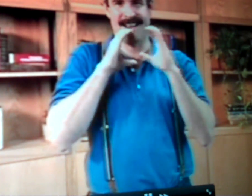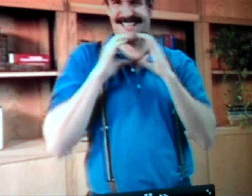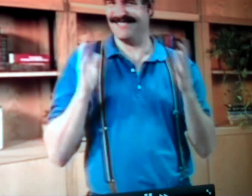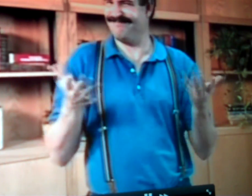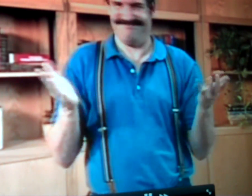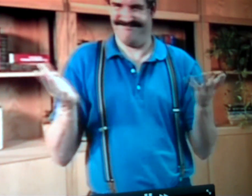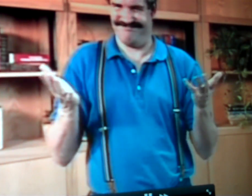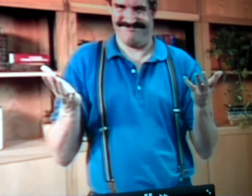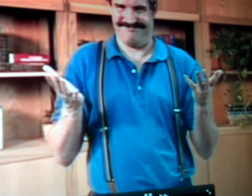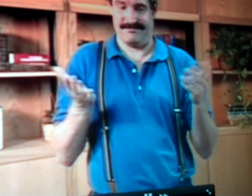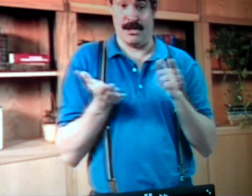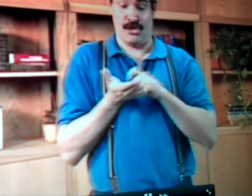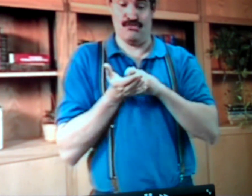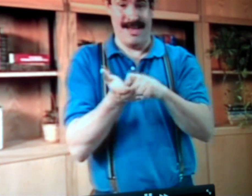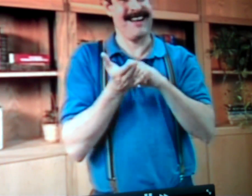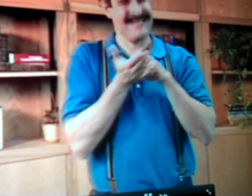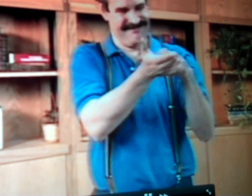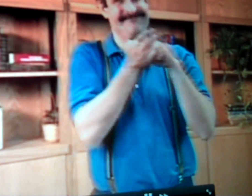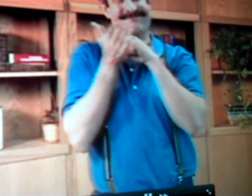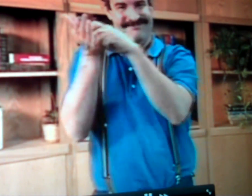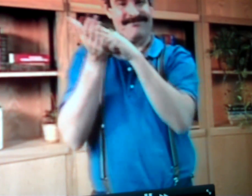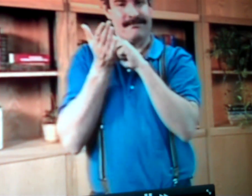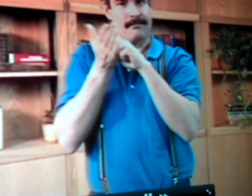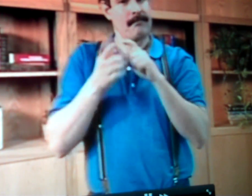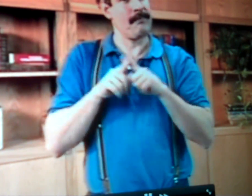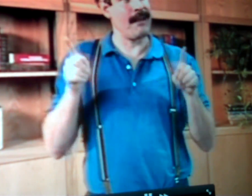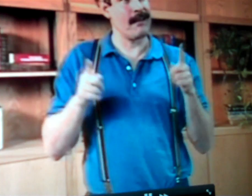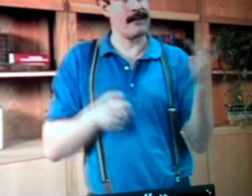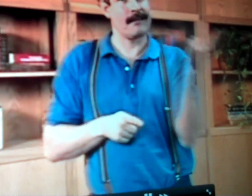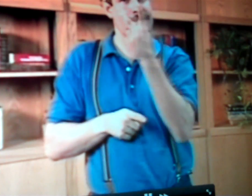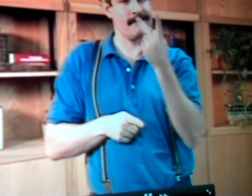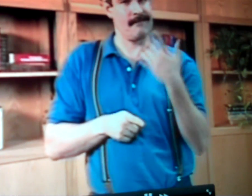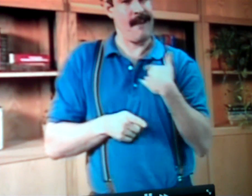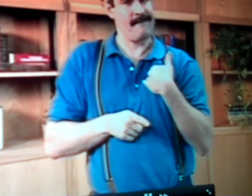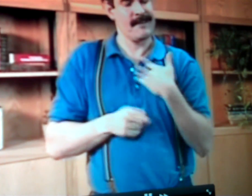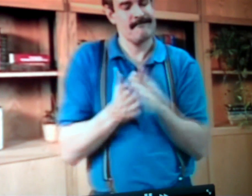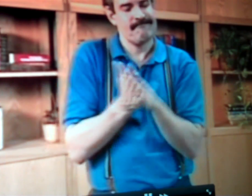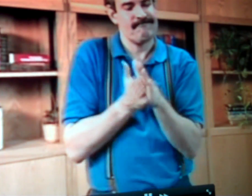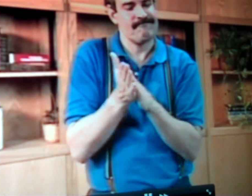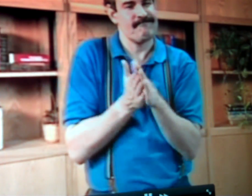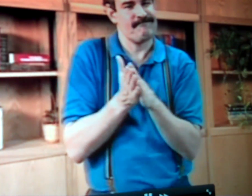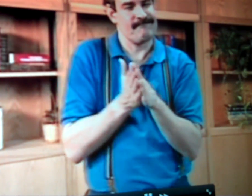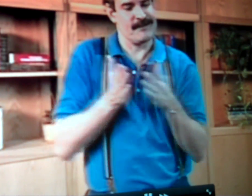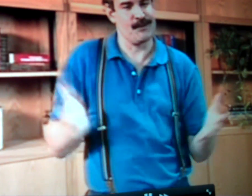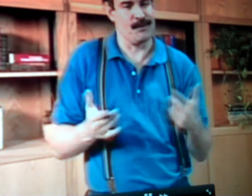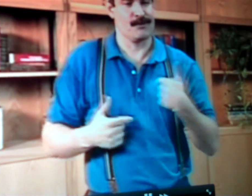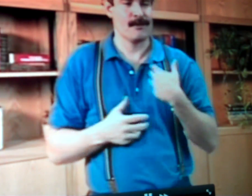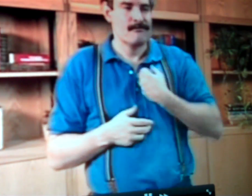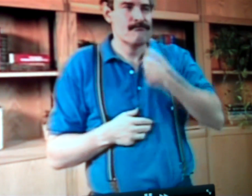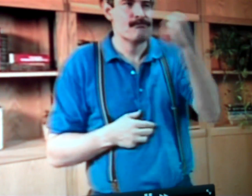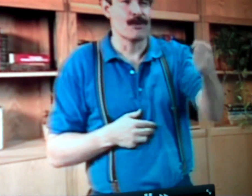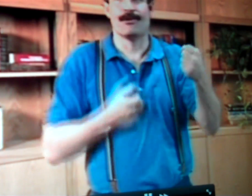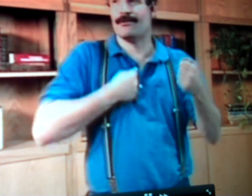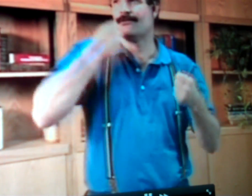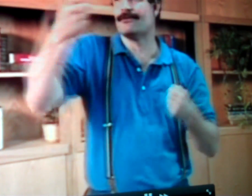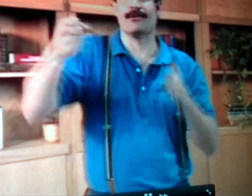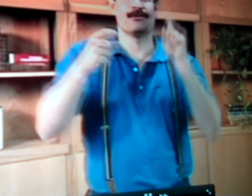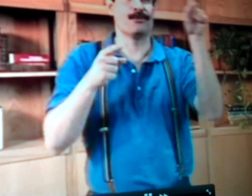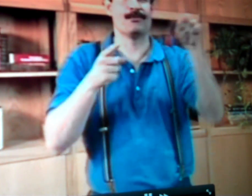My parents are both hearing, so it was hard for us to communicate. We often wrote back and forth to each other. My parents really encouraged